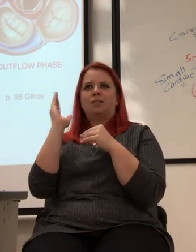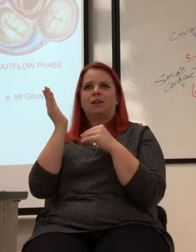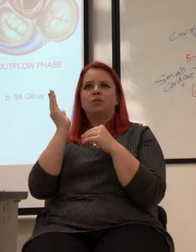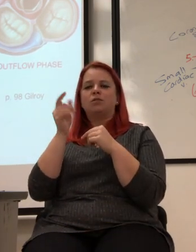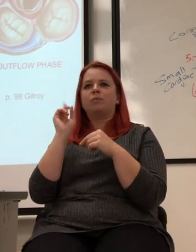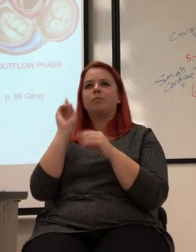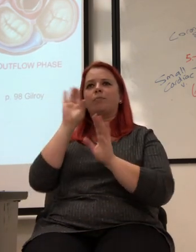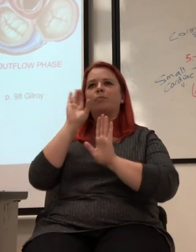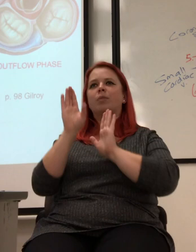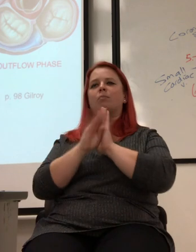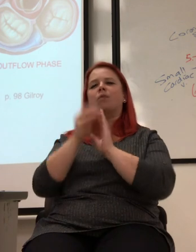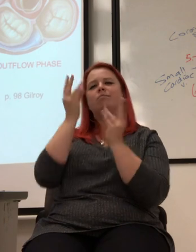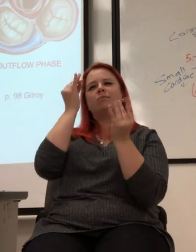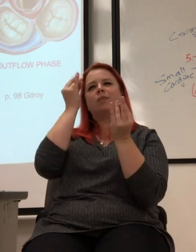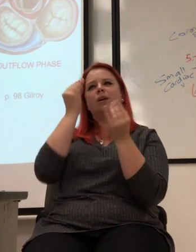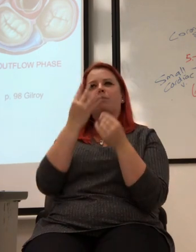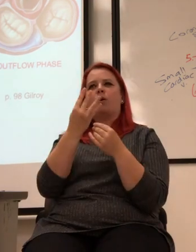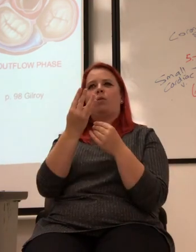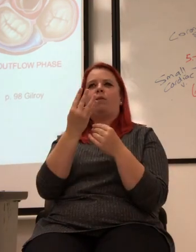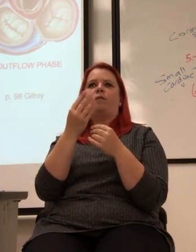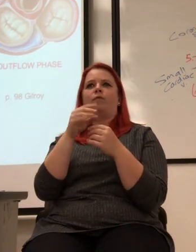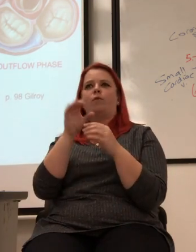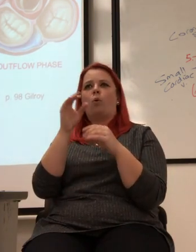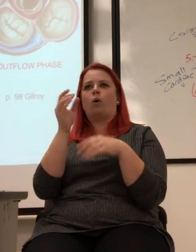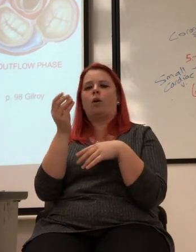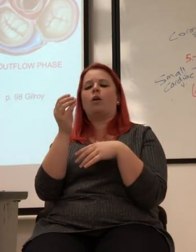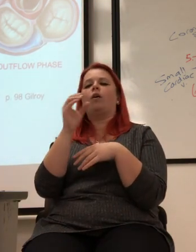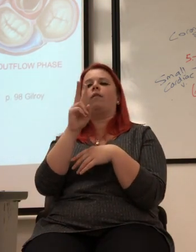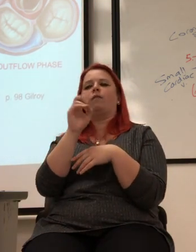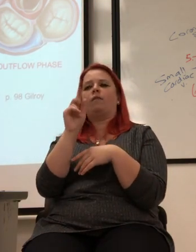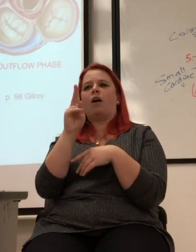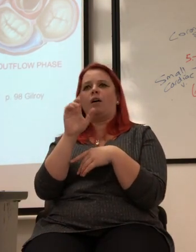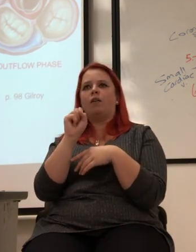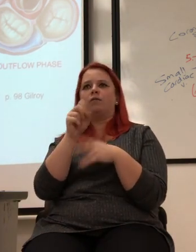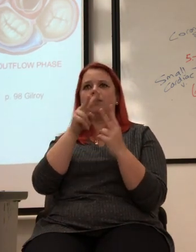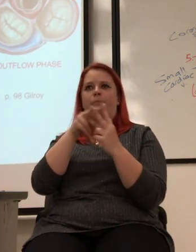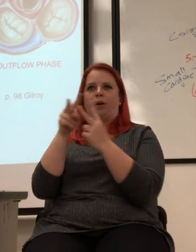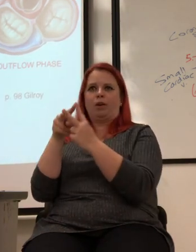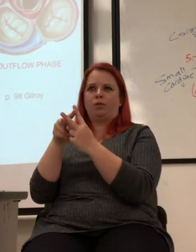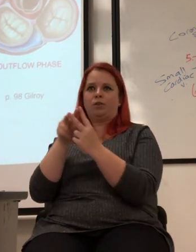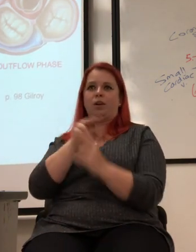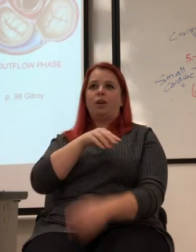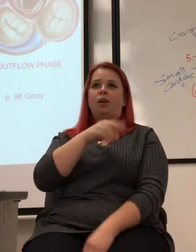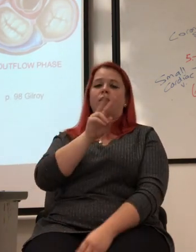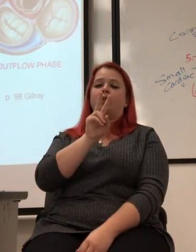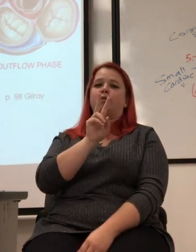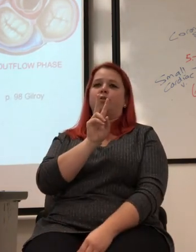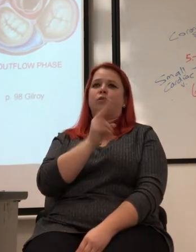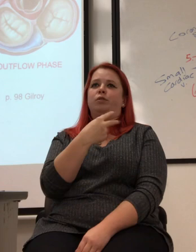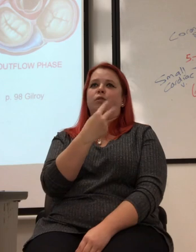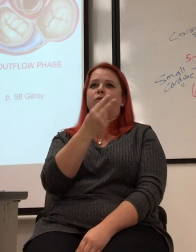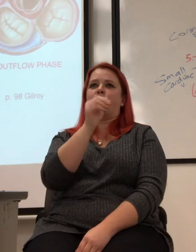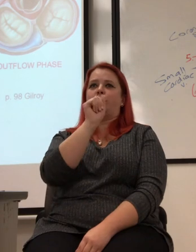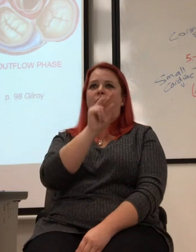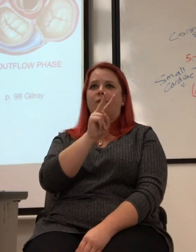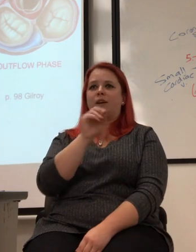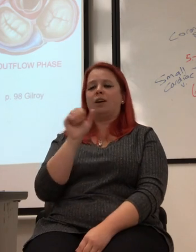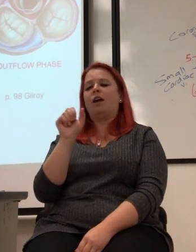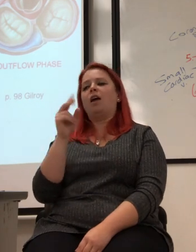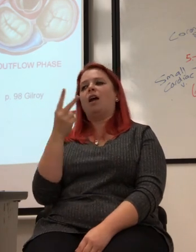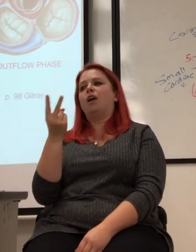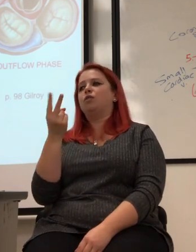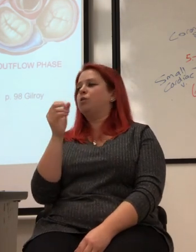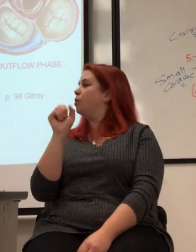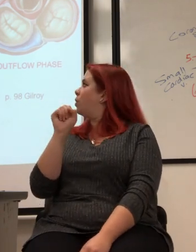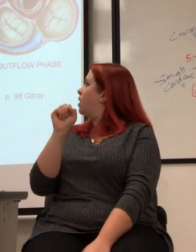of the four valves in pairs. Two SL valves, two AV valves. Okay.